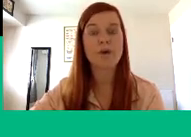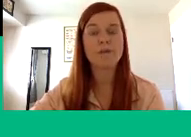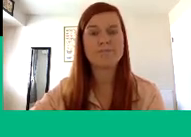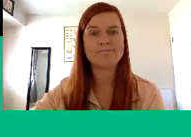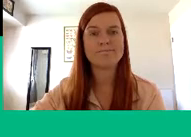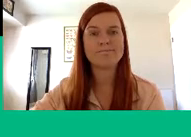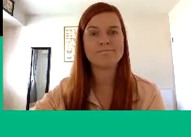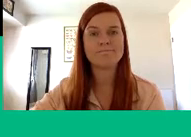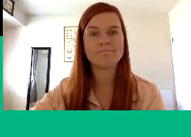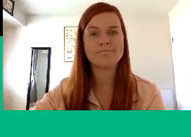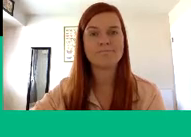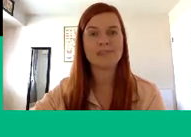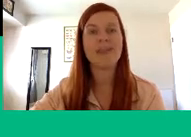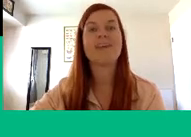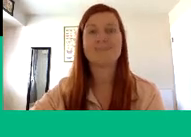dough?